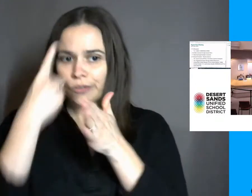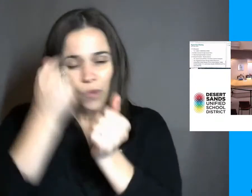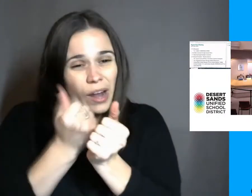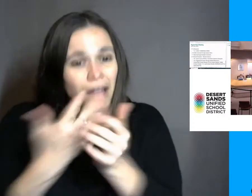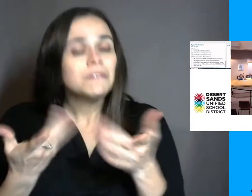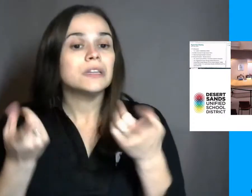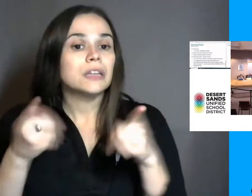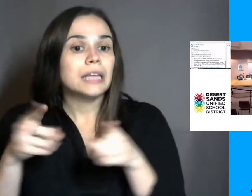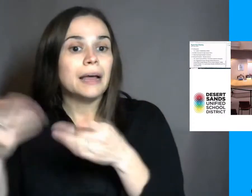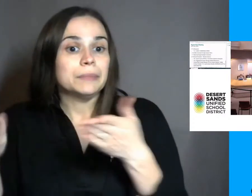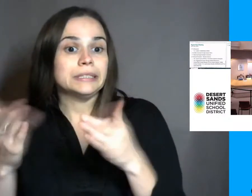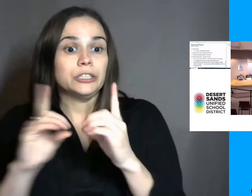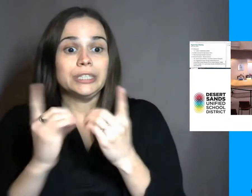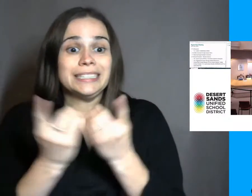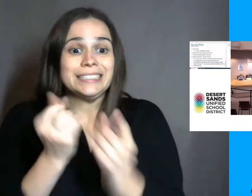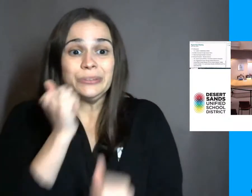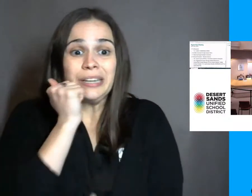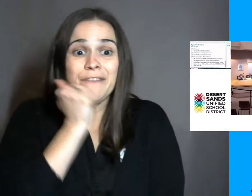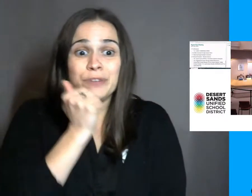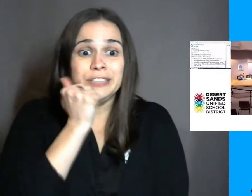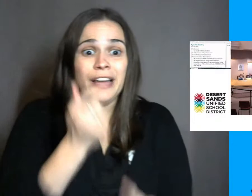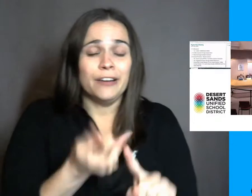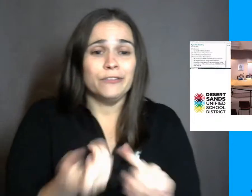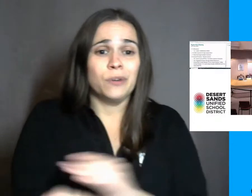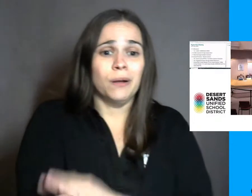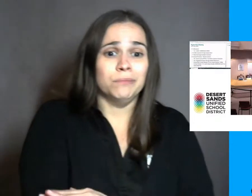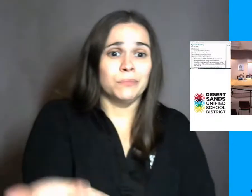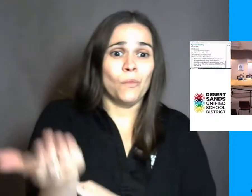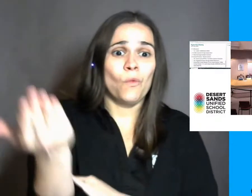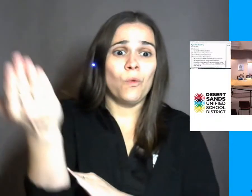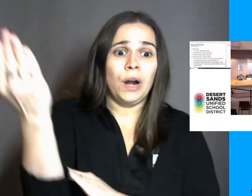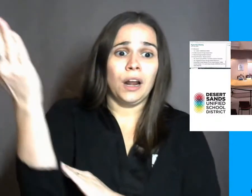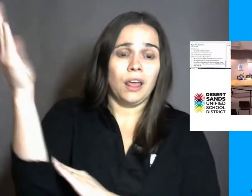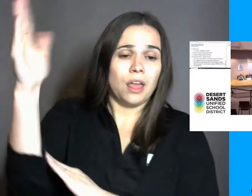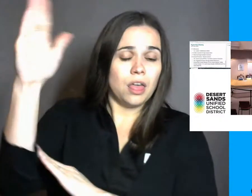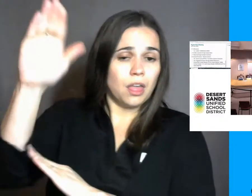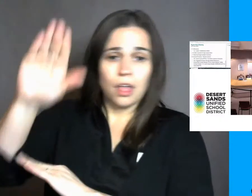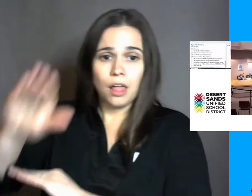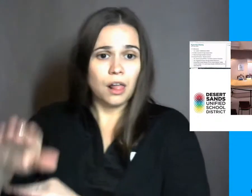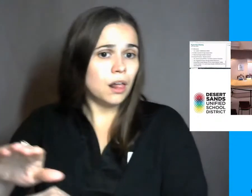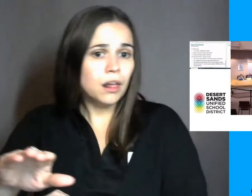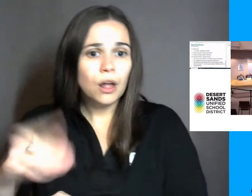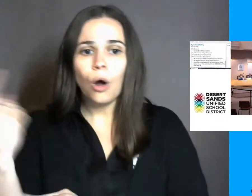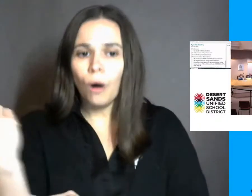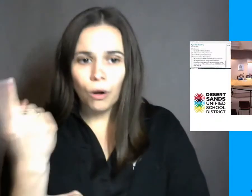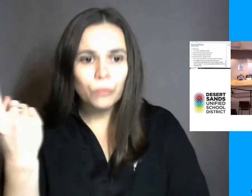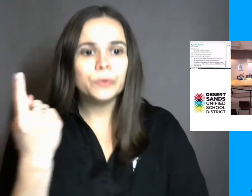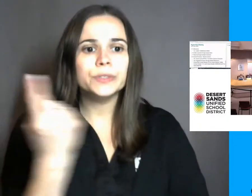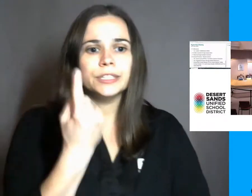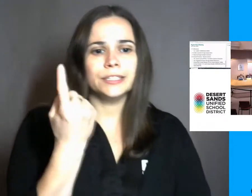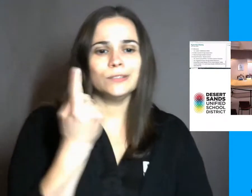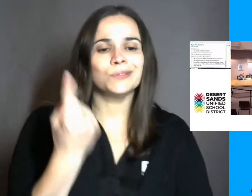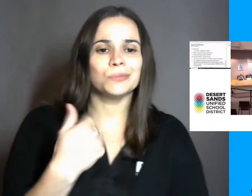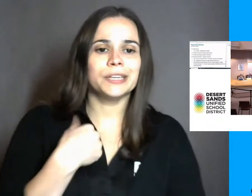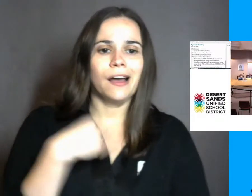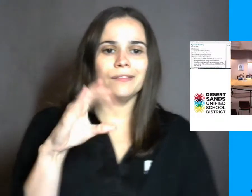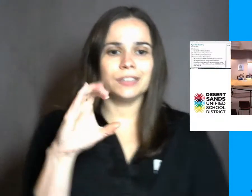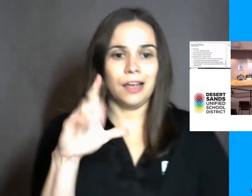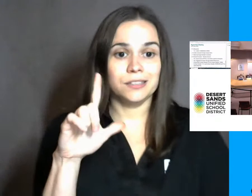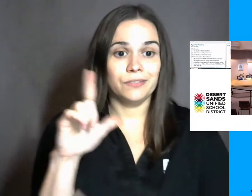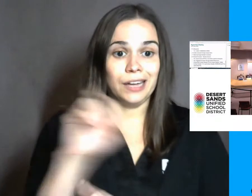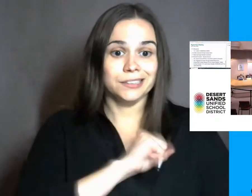day from morning to nighttime. You will always find classified there, and I'm appreciative of